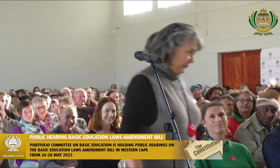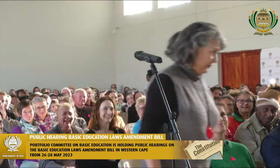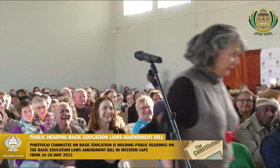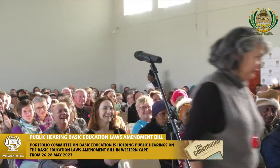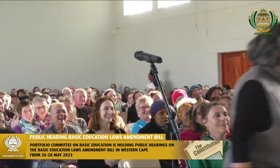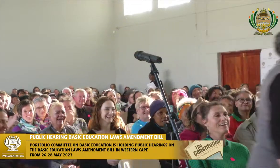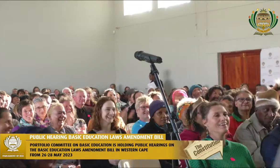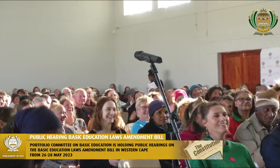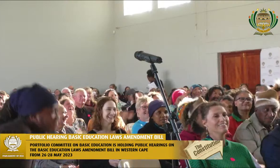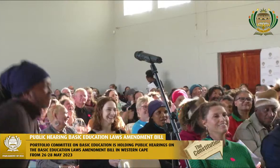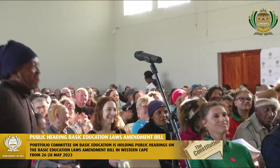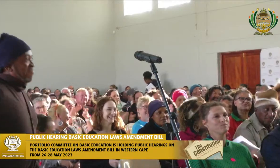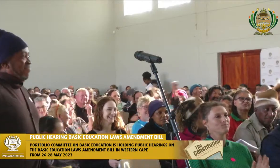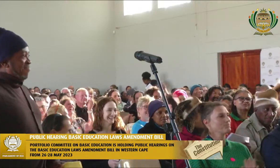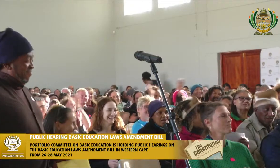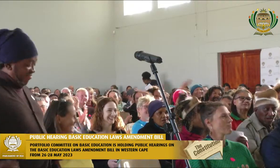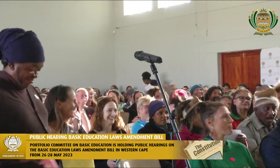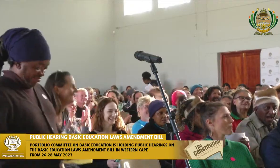now.